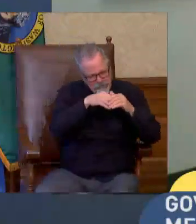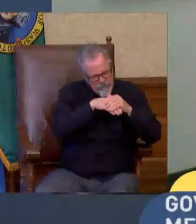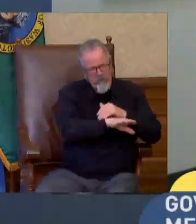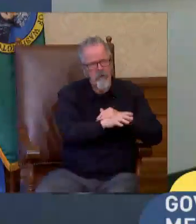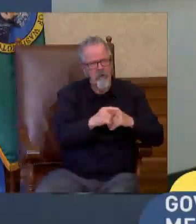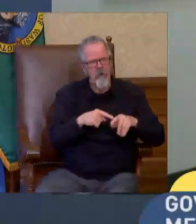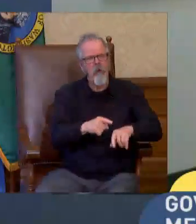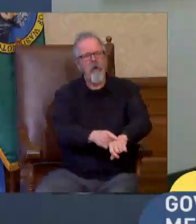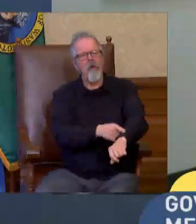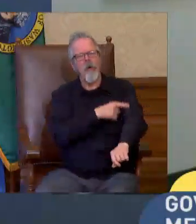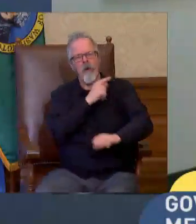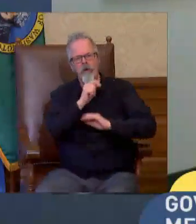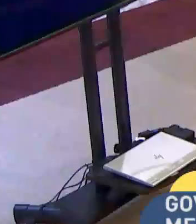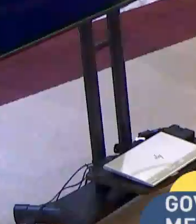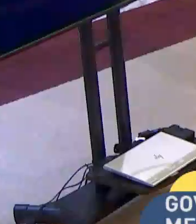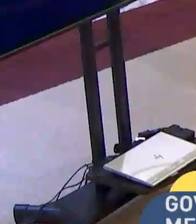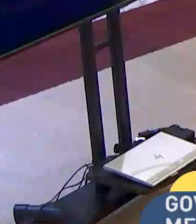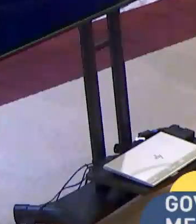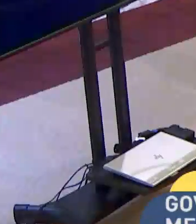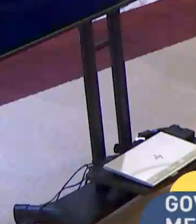of them today.